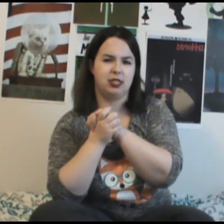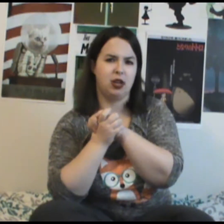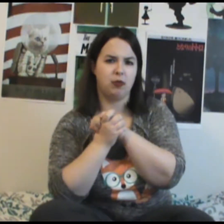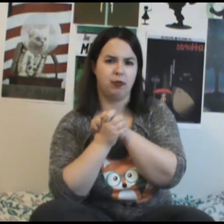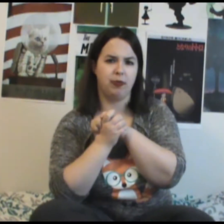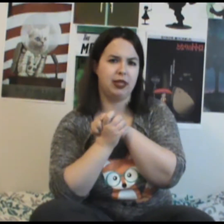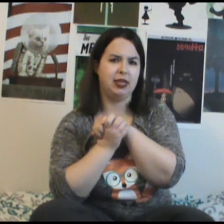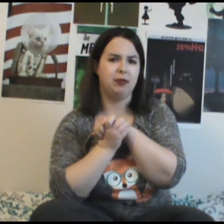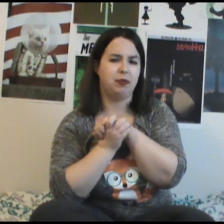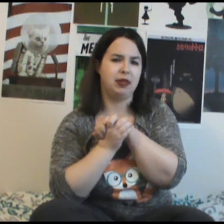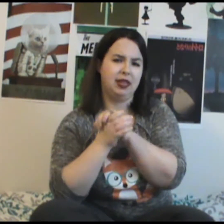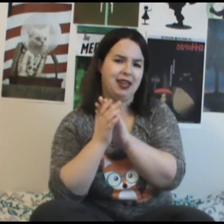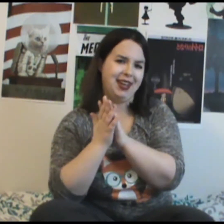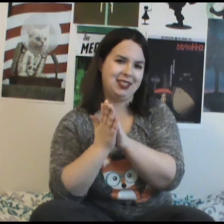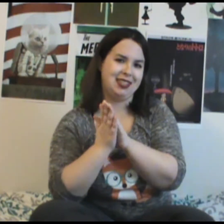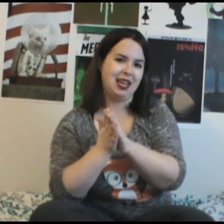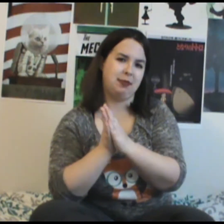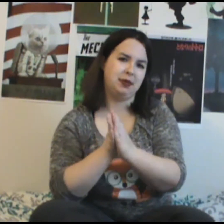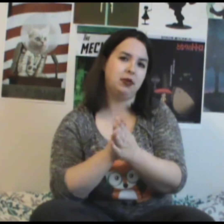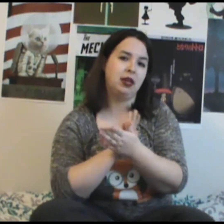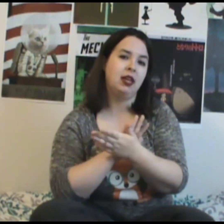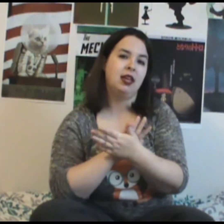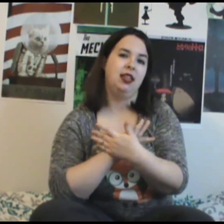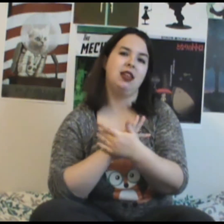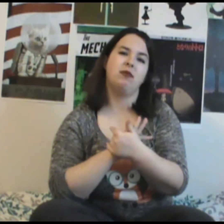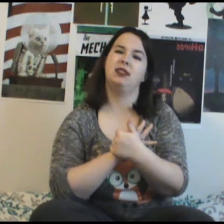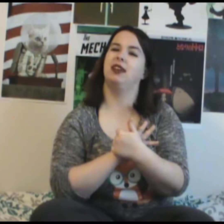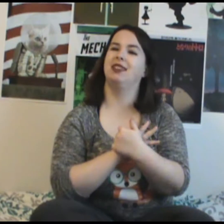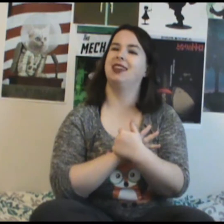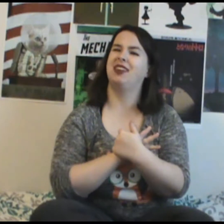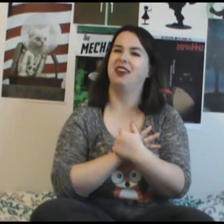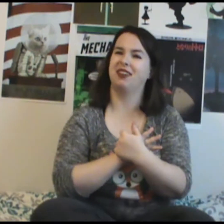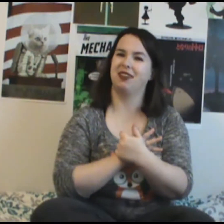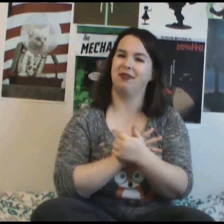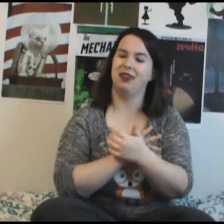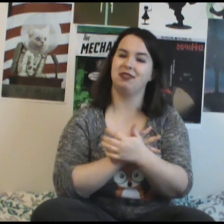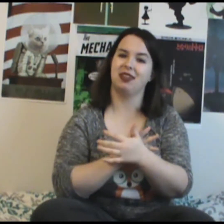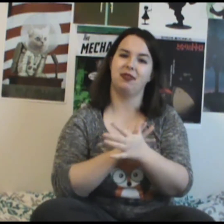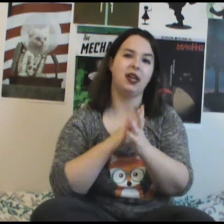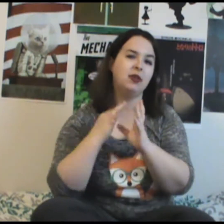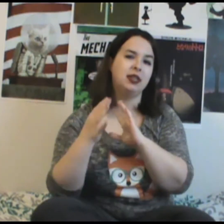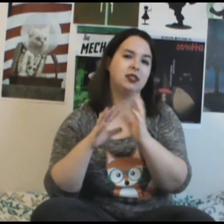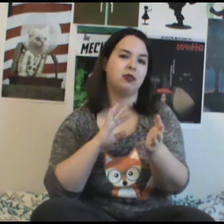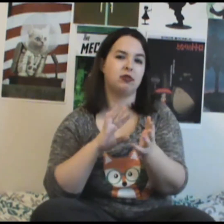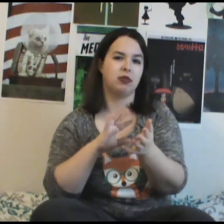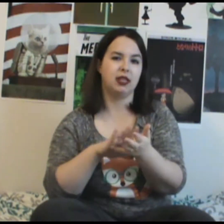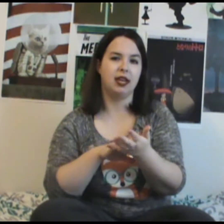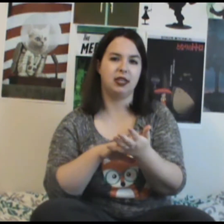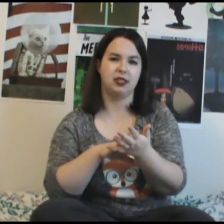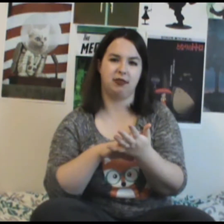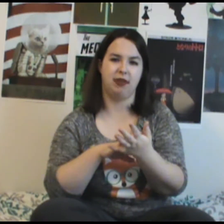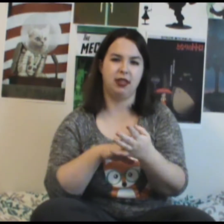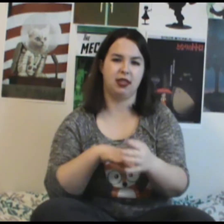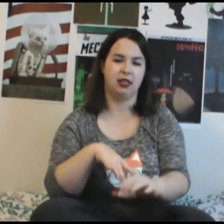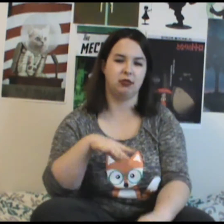a really, really interesting episode that was a little confusing to follow in its whole storyline, and it just felt like they sort